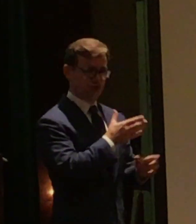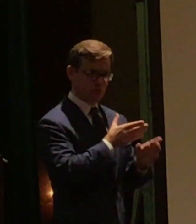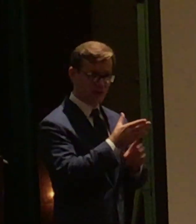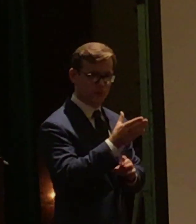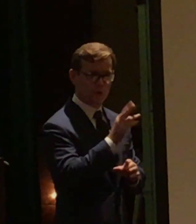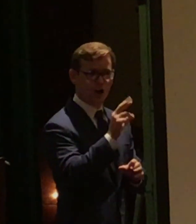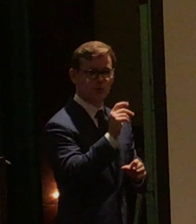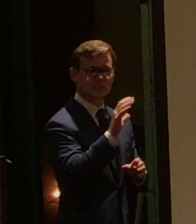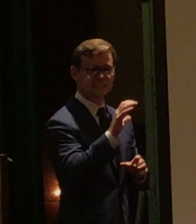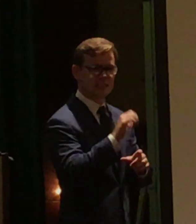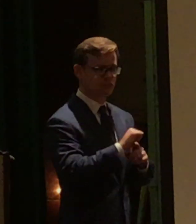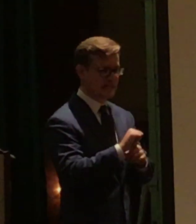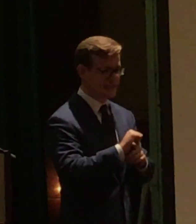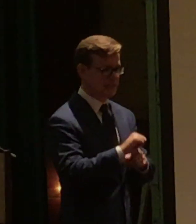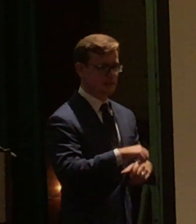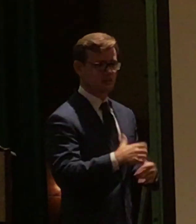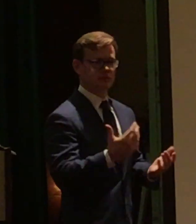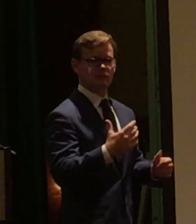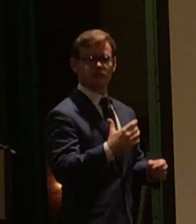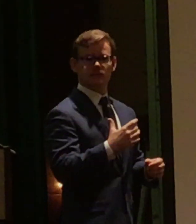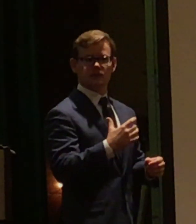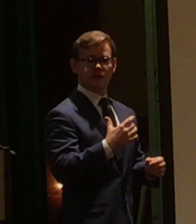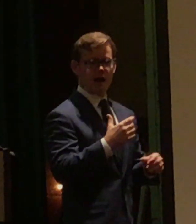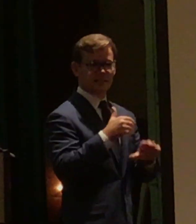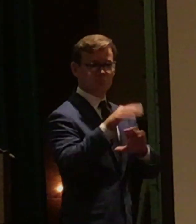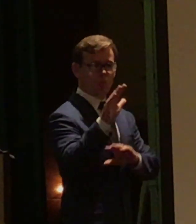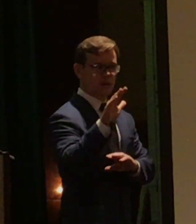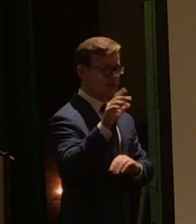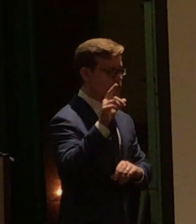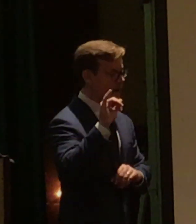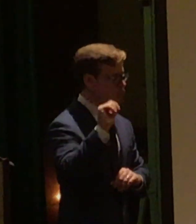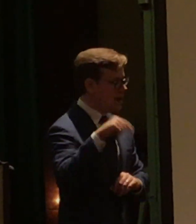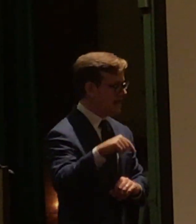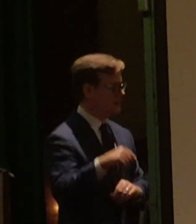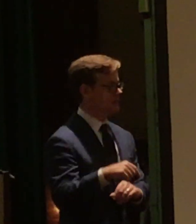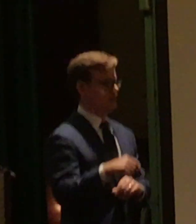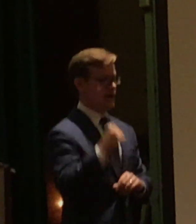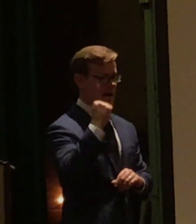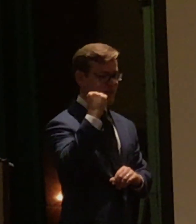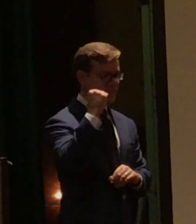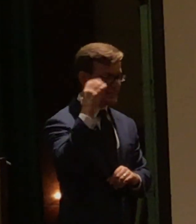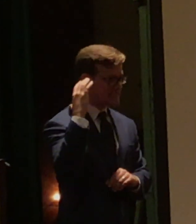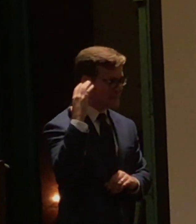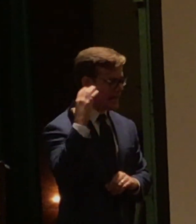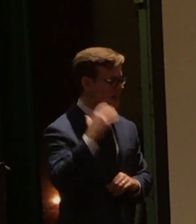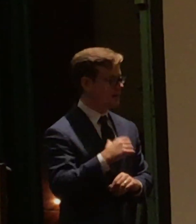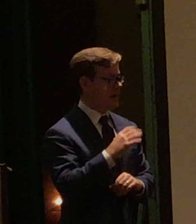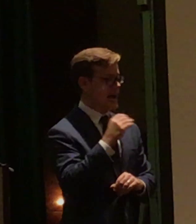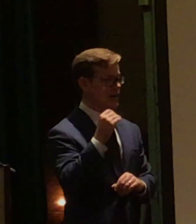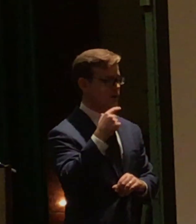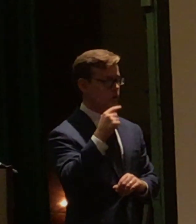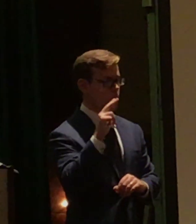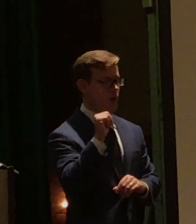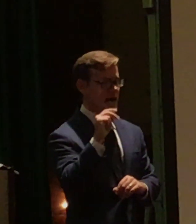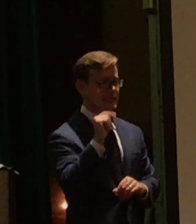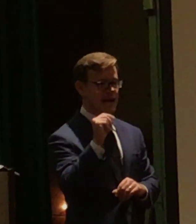And she has a hearing loss. She went through ROTC training. She was deployed to Iraq